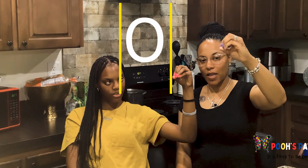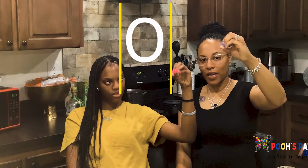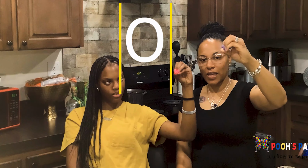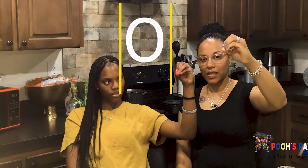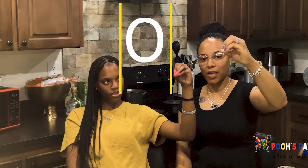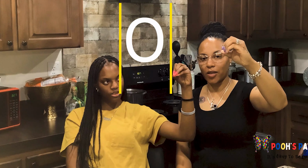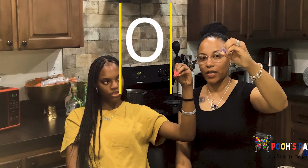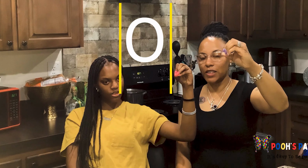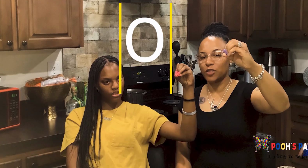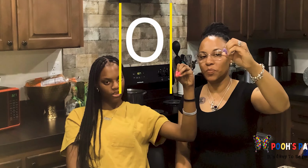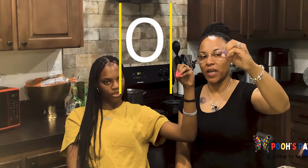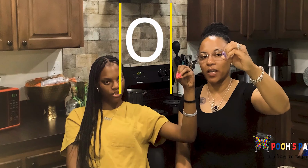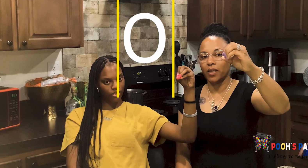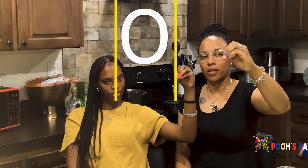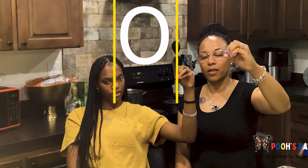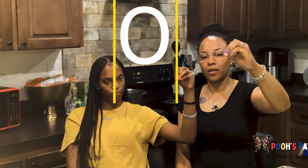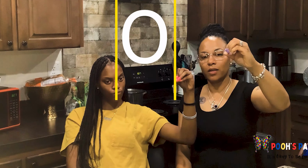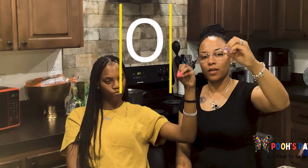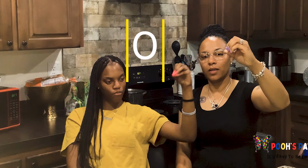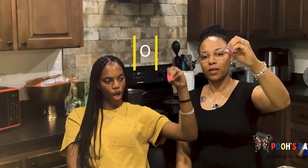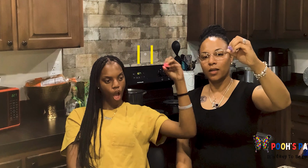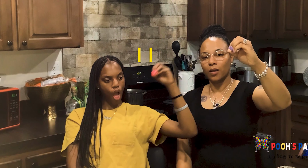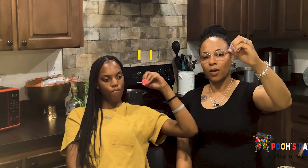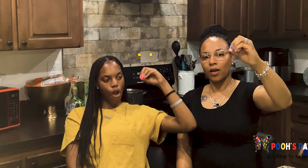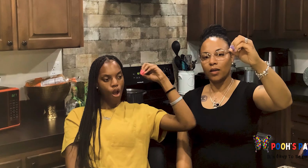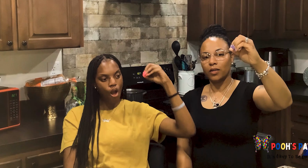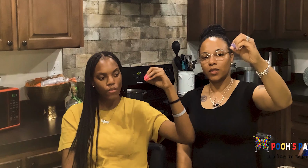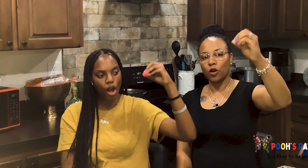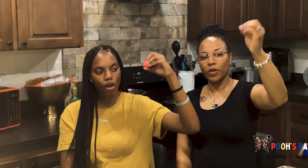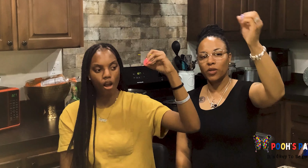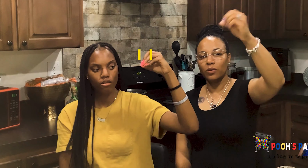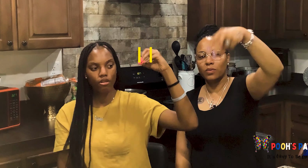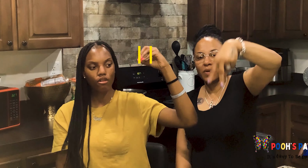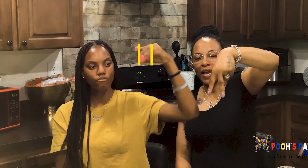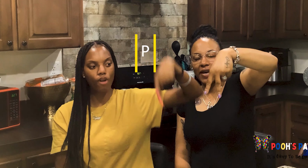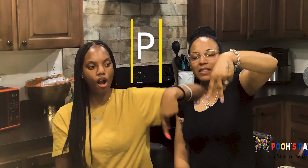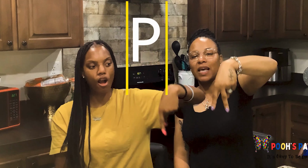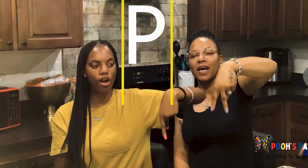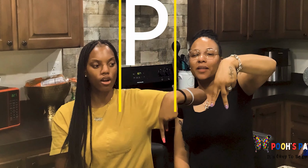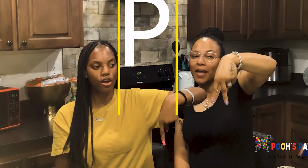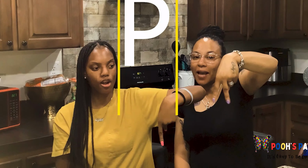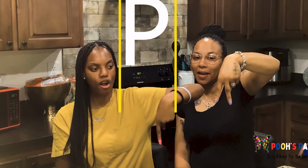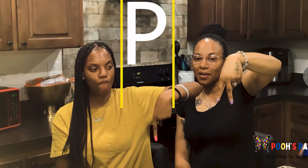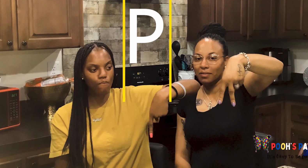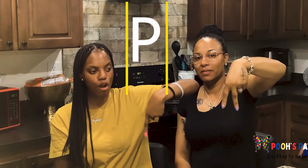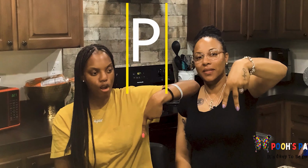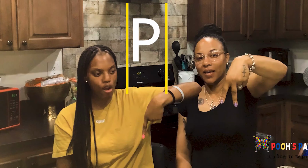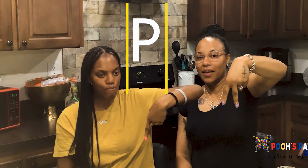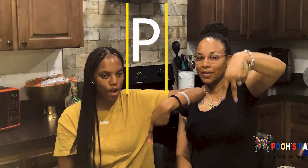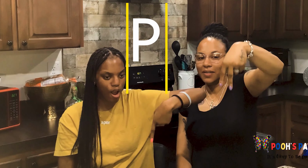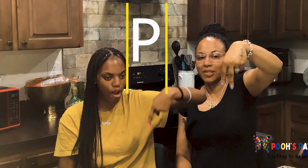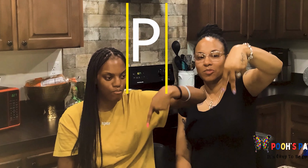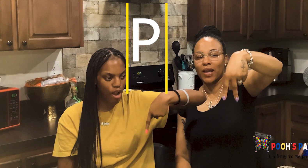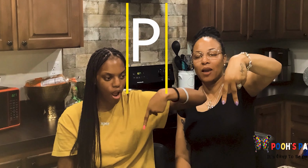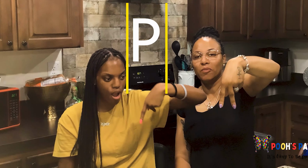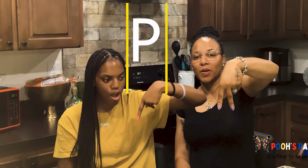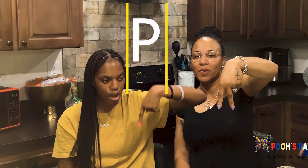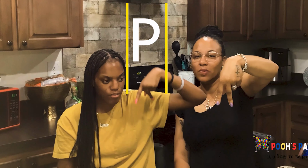Next letter is P. So we do 8 down, down. Yeah, that's the way I remembered it when I